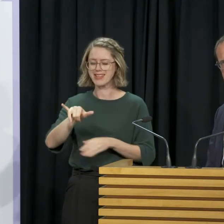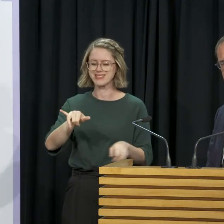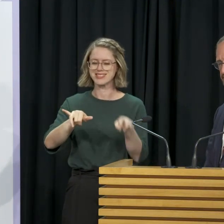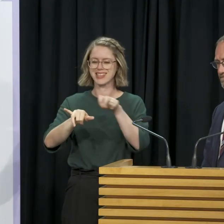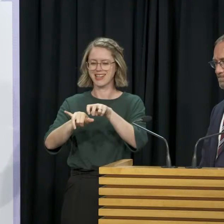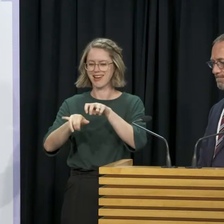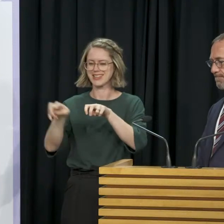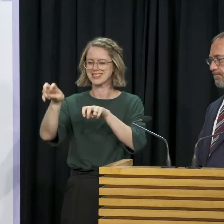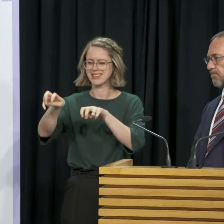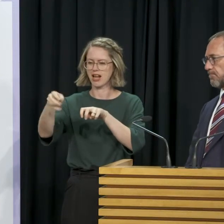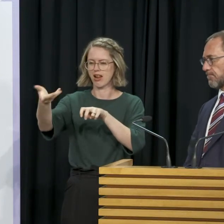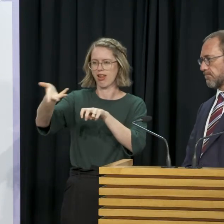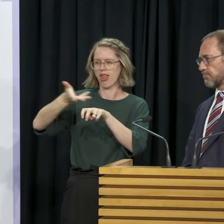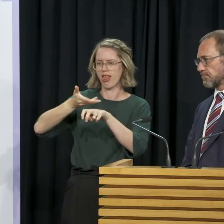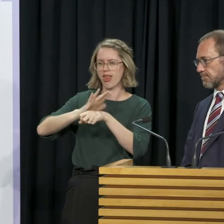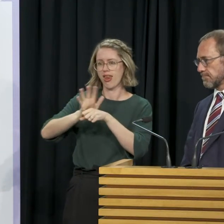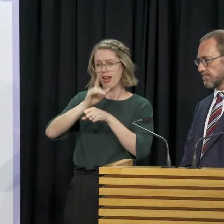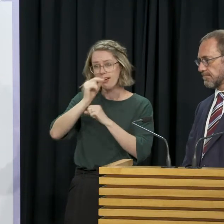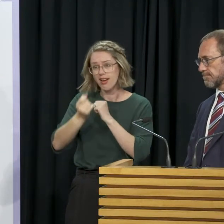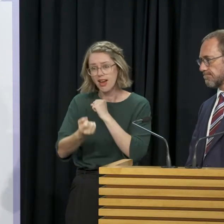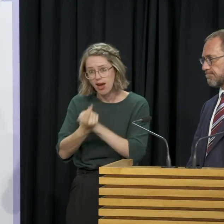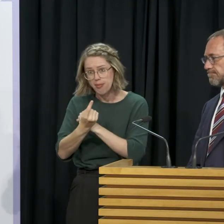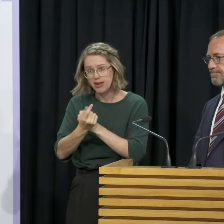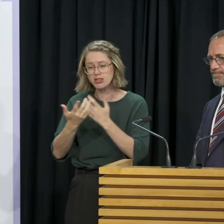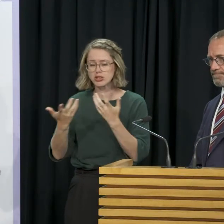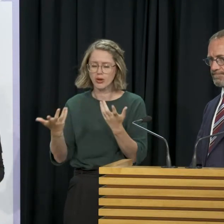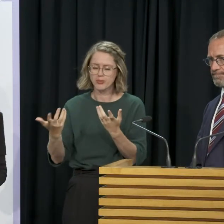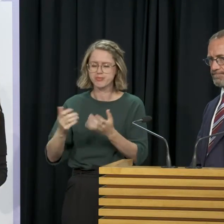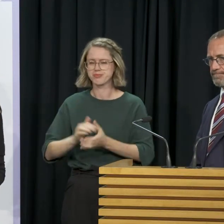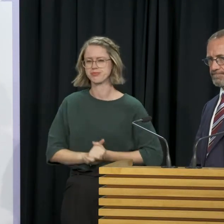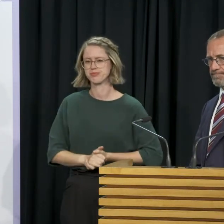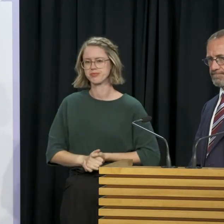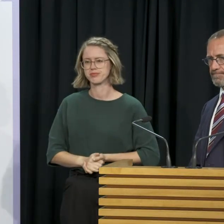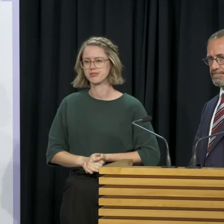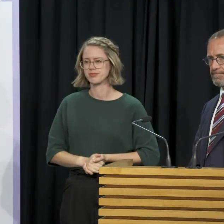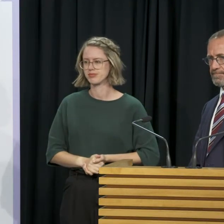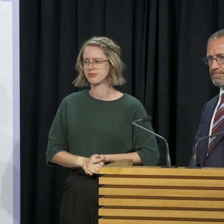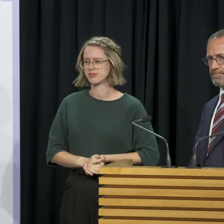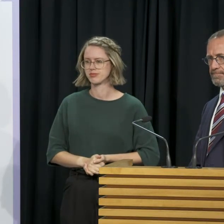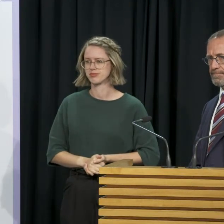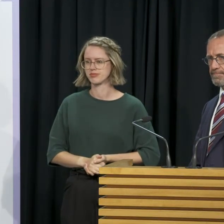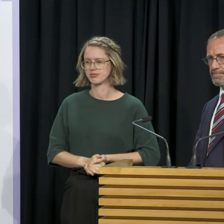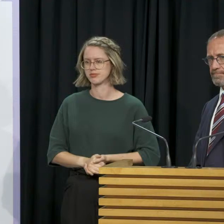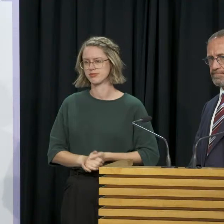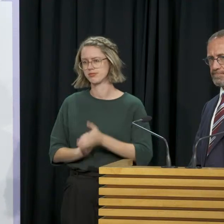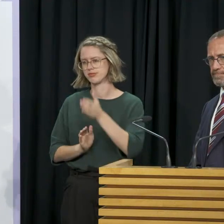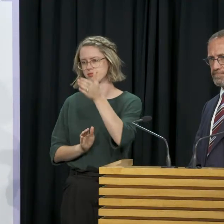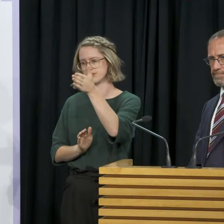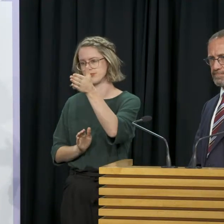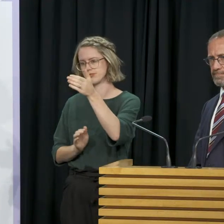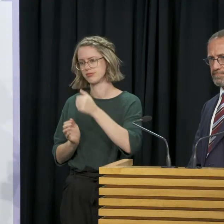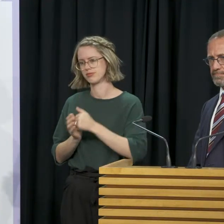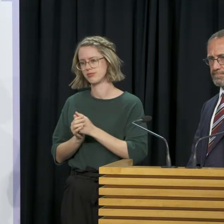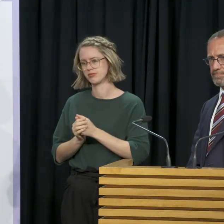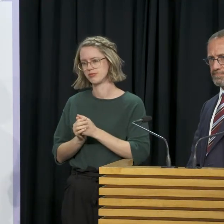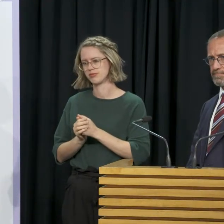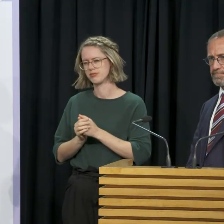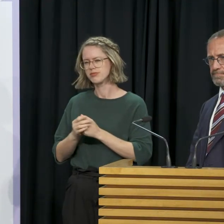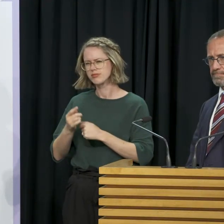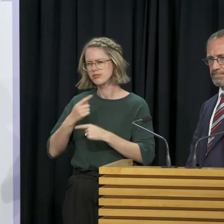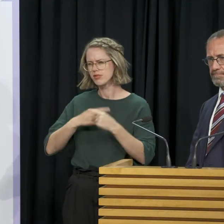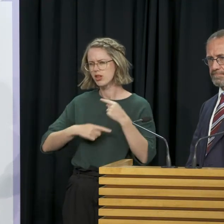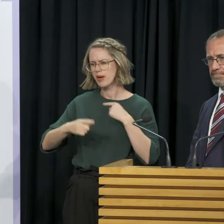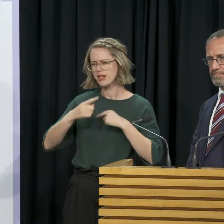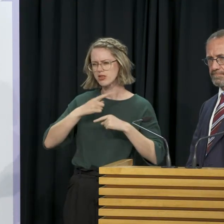that we can say this country is or isn't, but yeah. We require So just going back on to Benedikt's